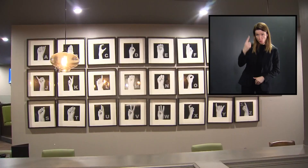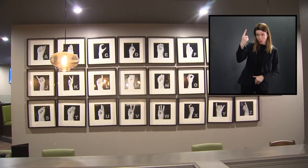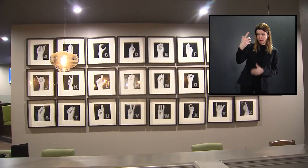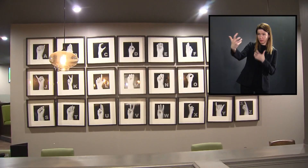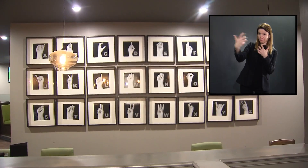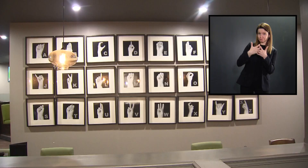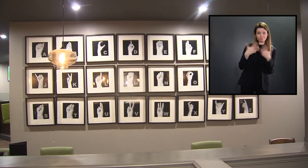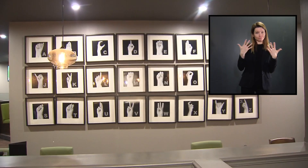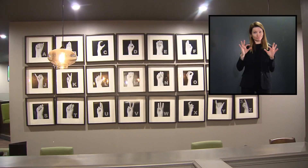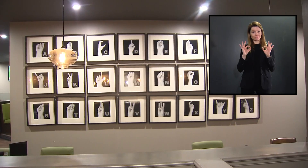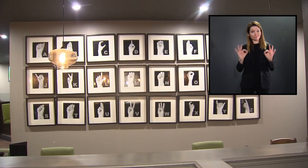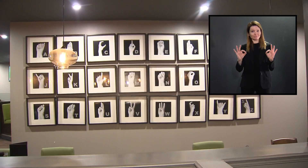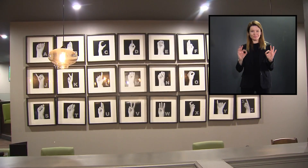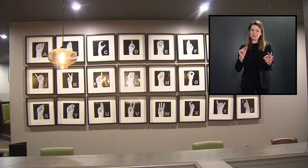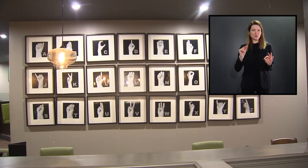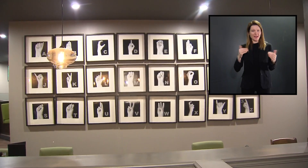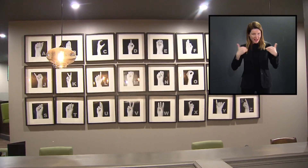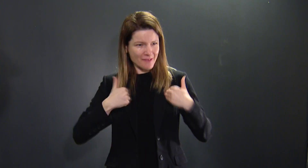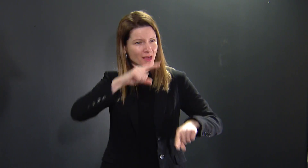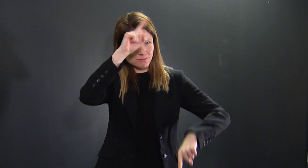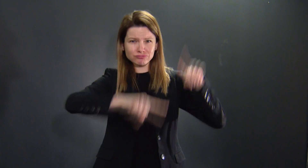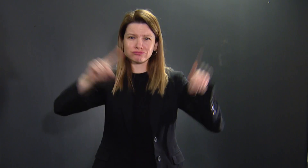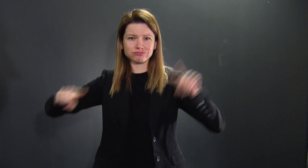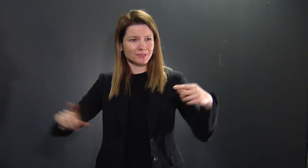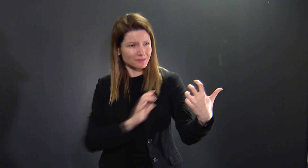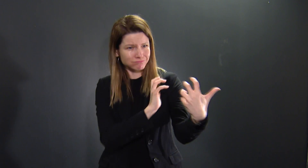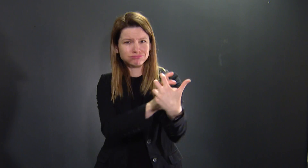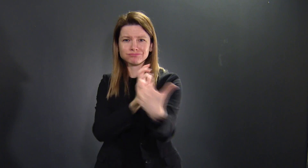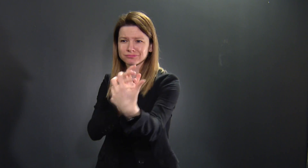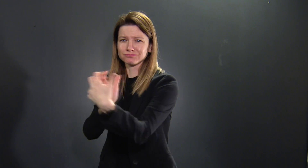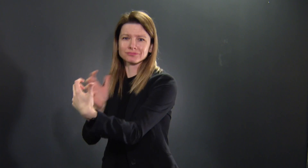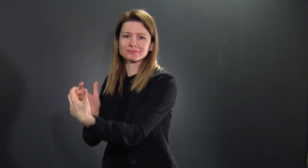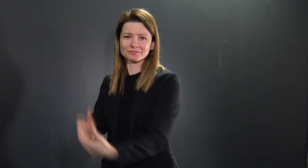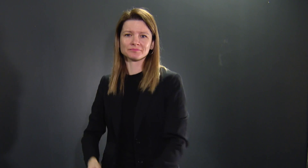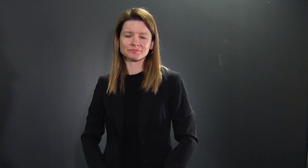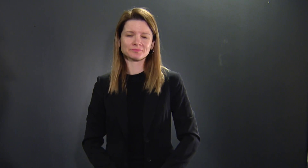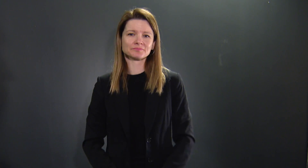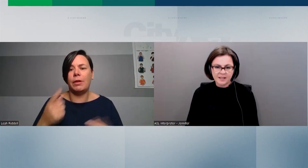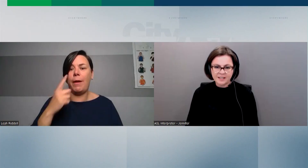to accessibility, there's no one-size-fits-all method.